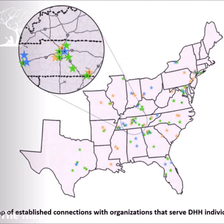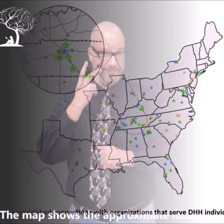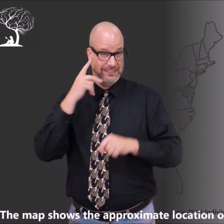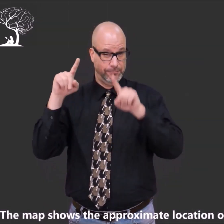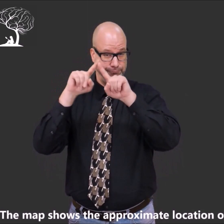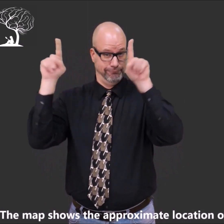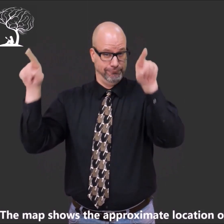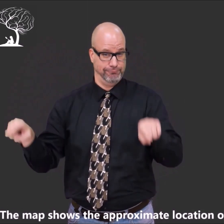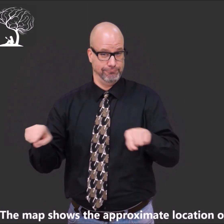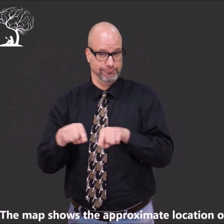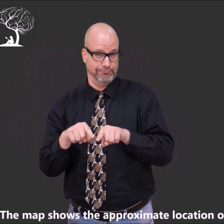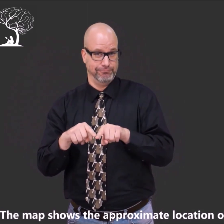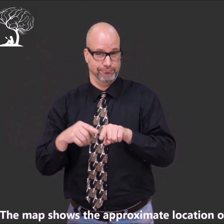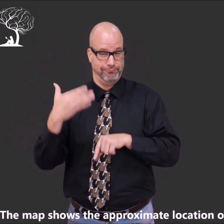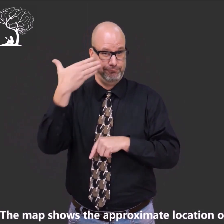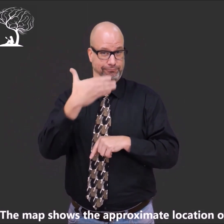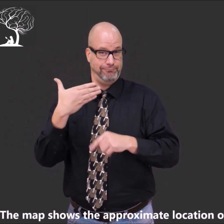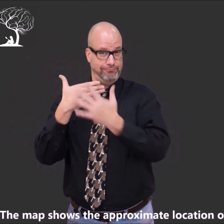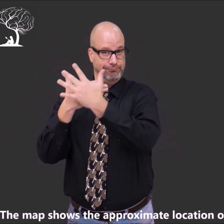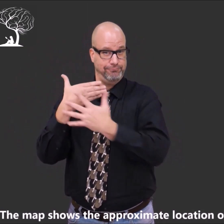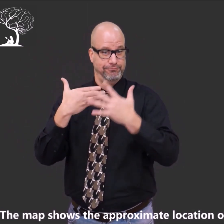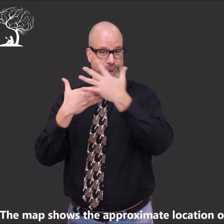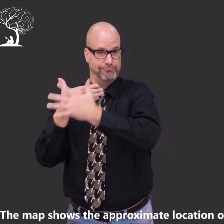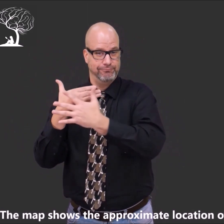The map shows the approximate location of